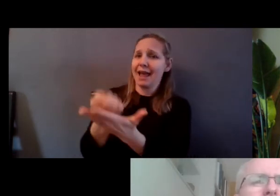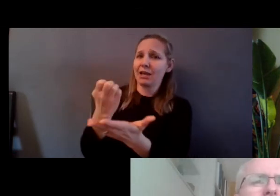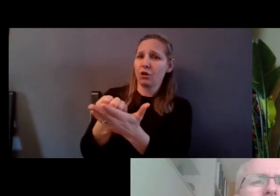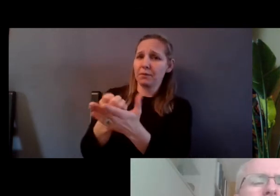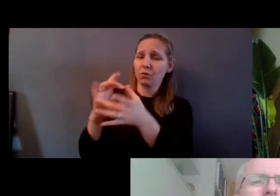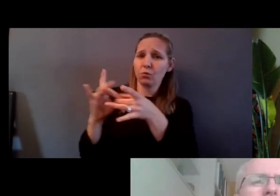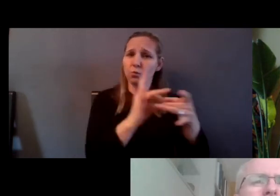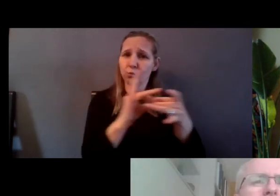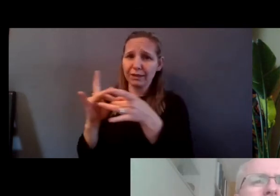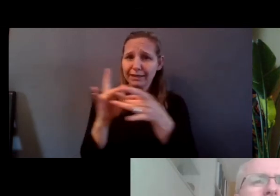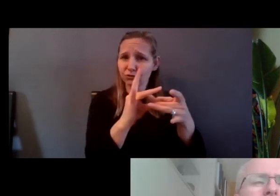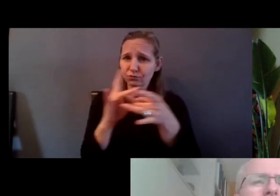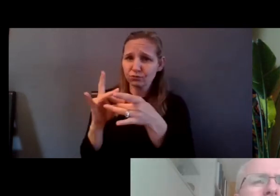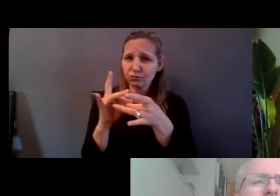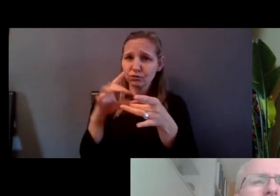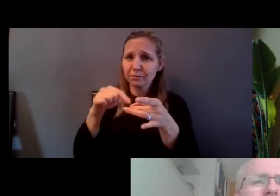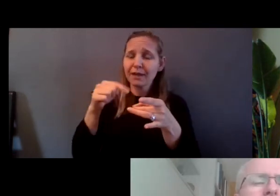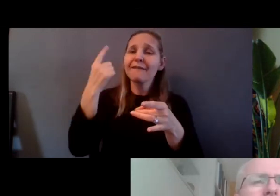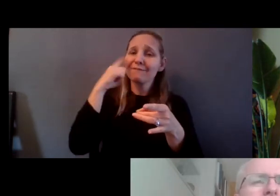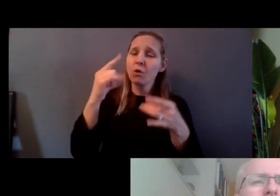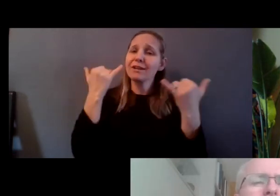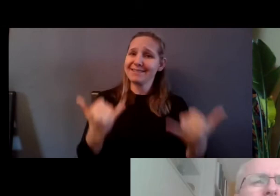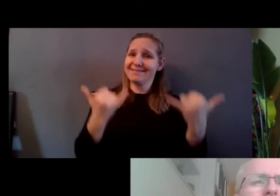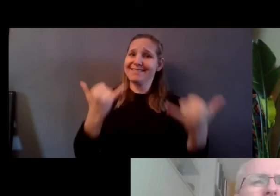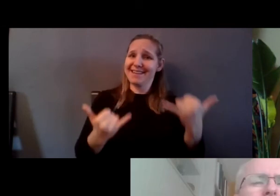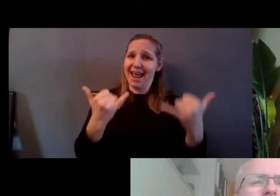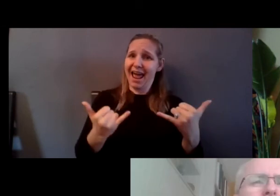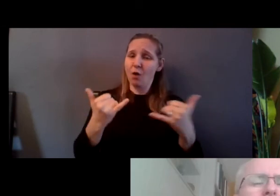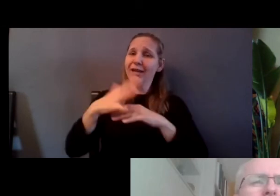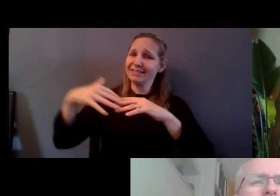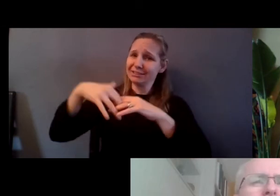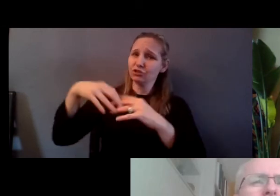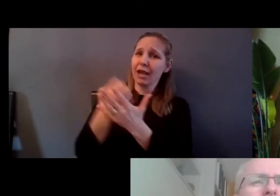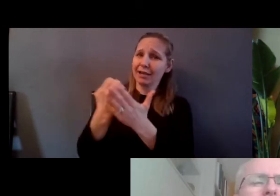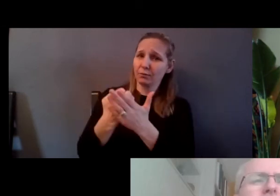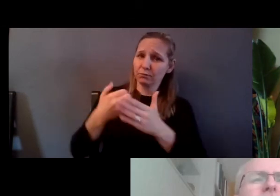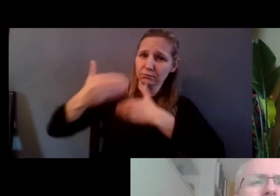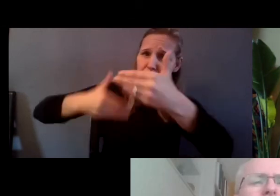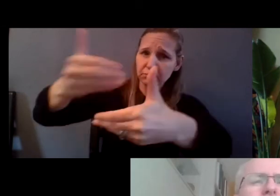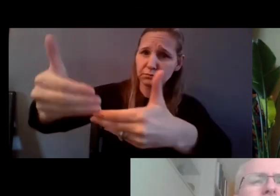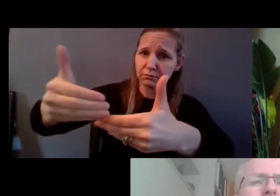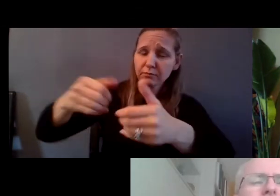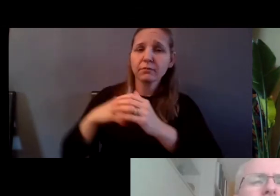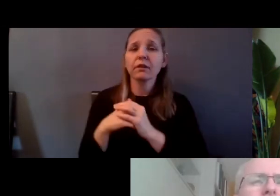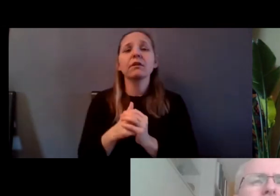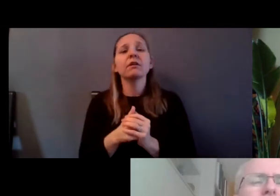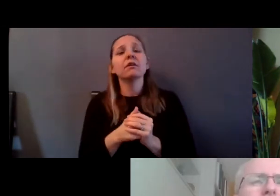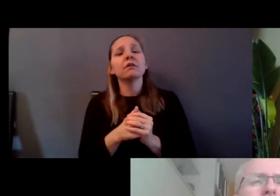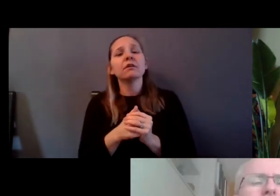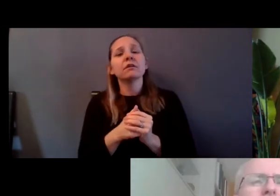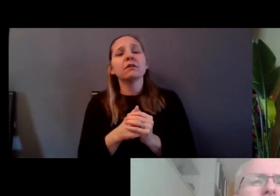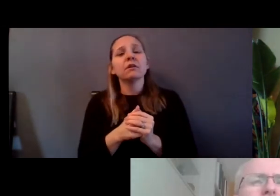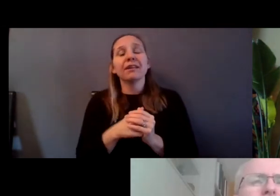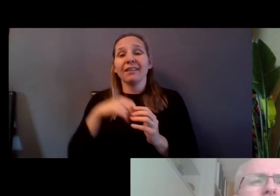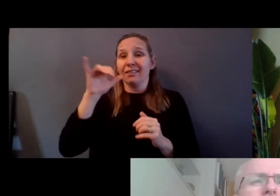as a platform for modern constructive Indigenous economic design. As long as the